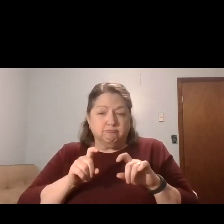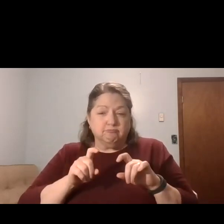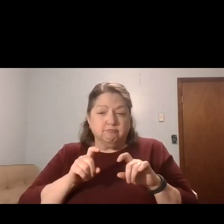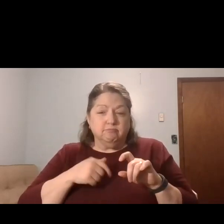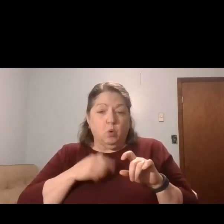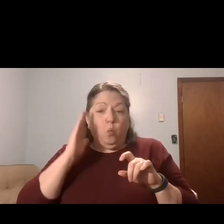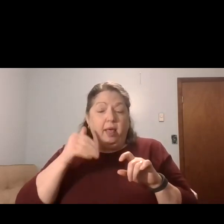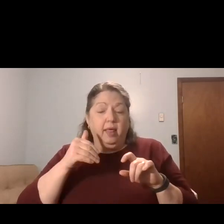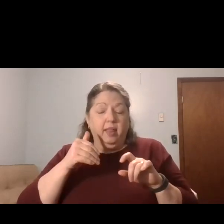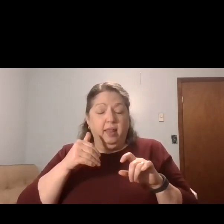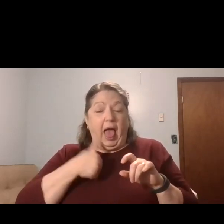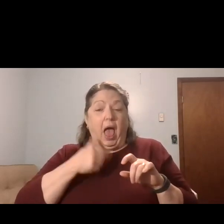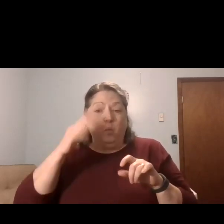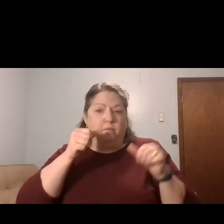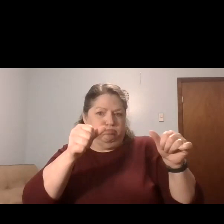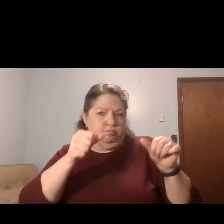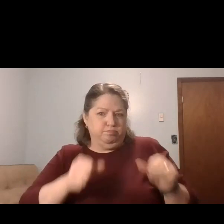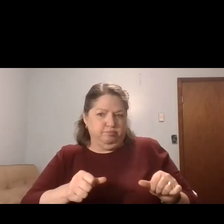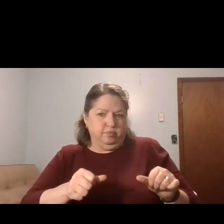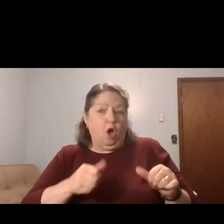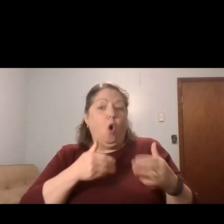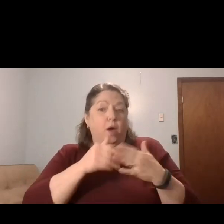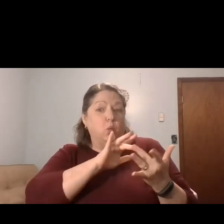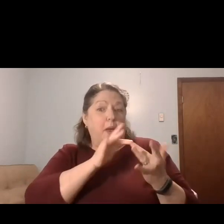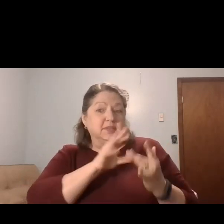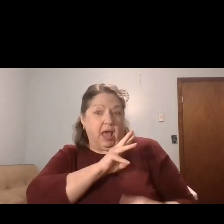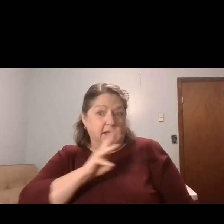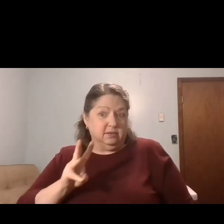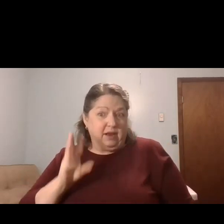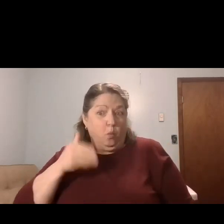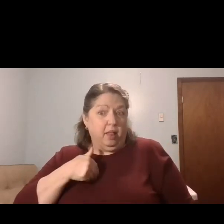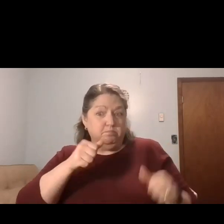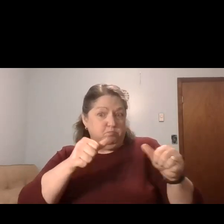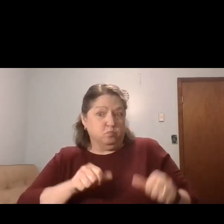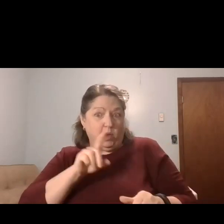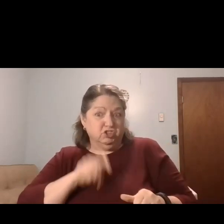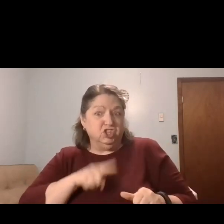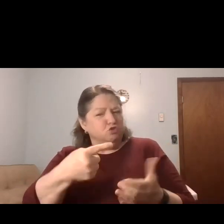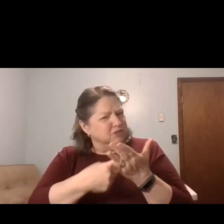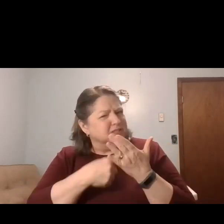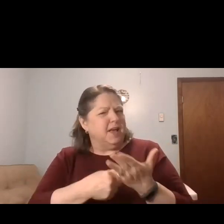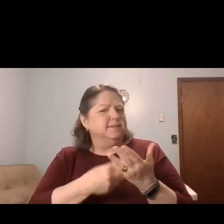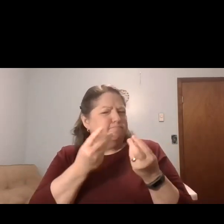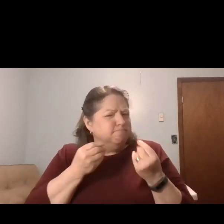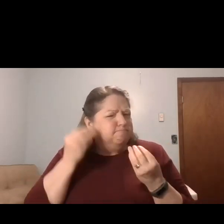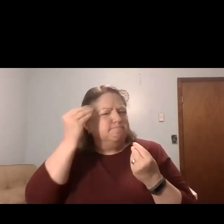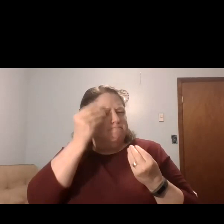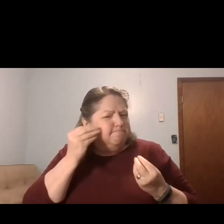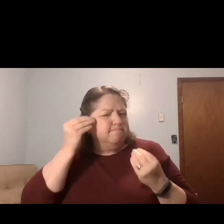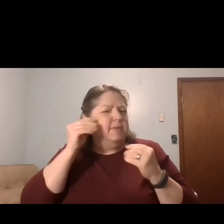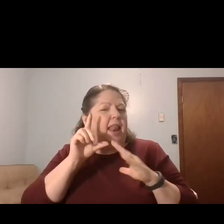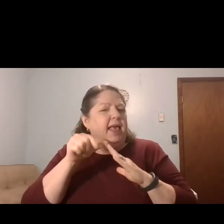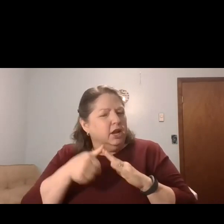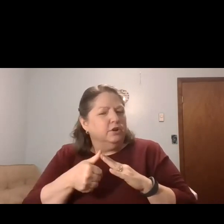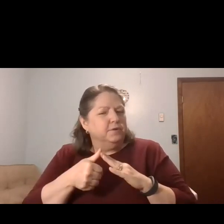family or with as couples or individually can think about what God said and think about some of the questions and answers to that. Thank you.